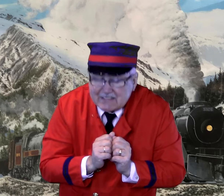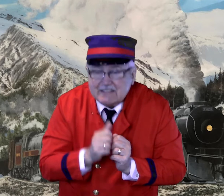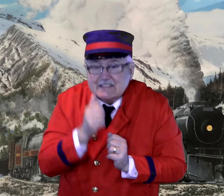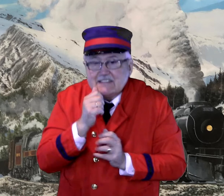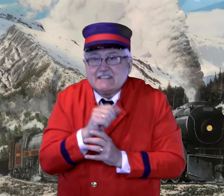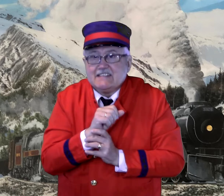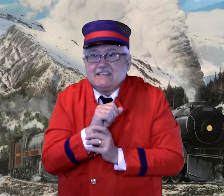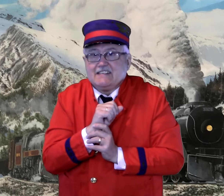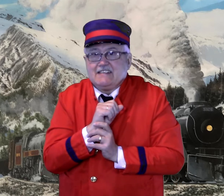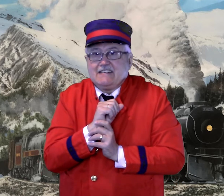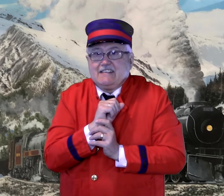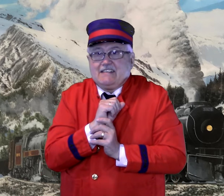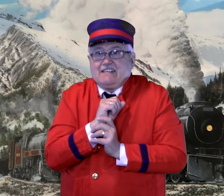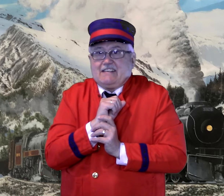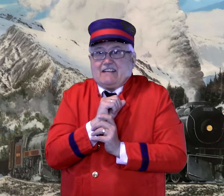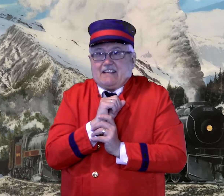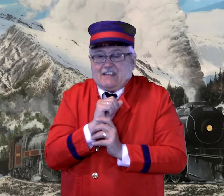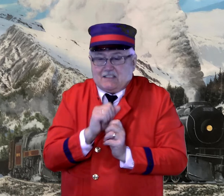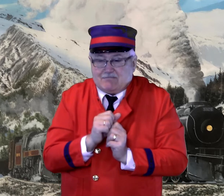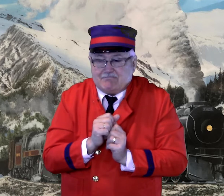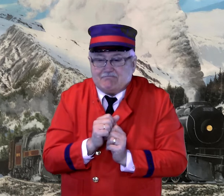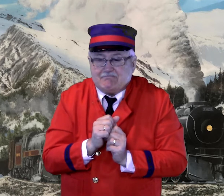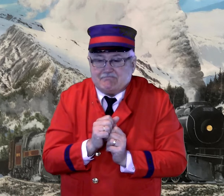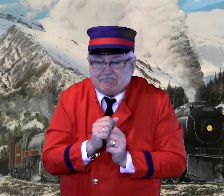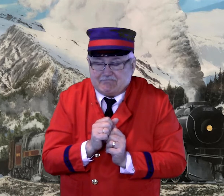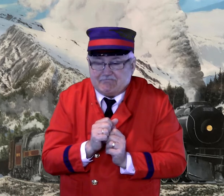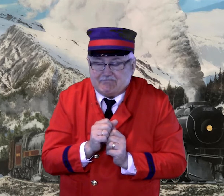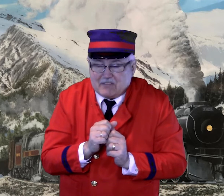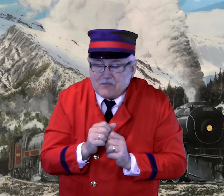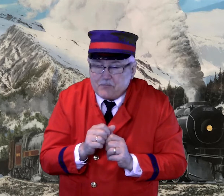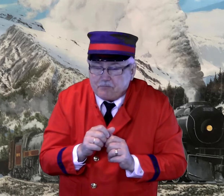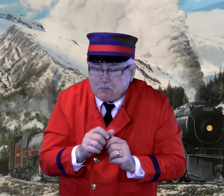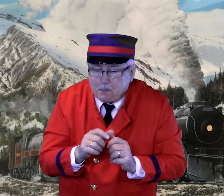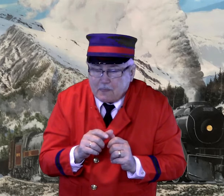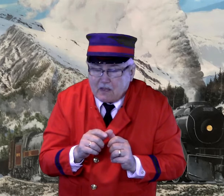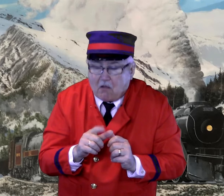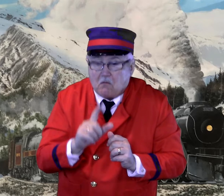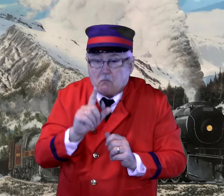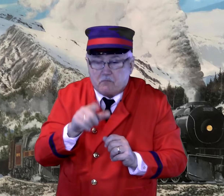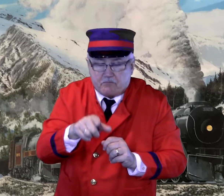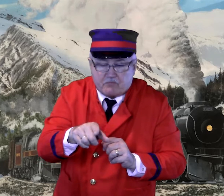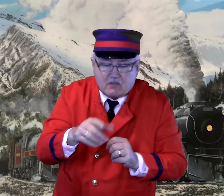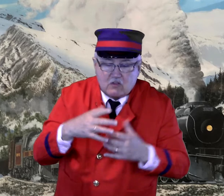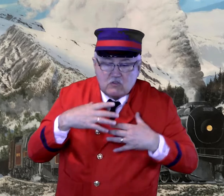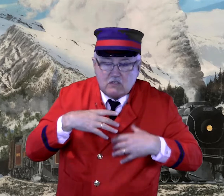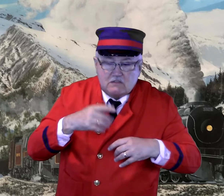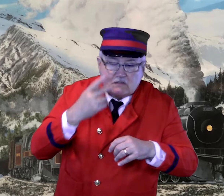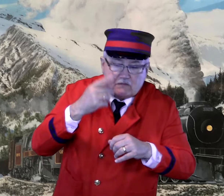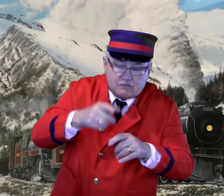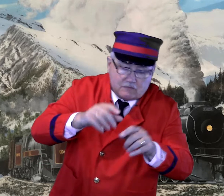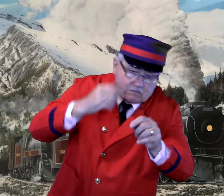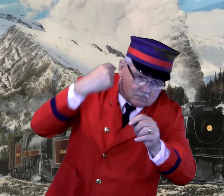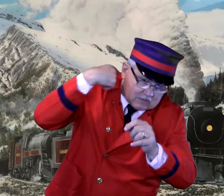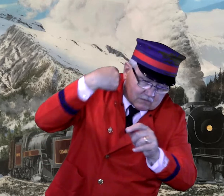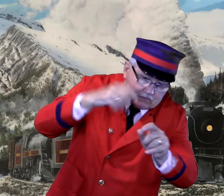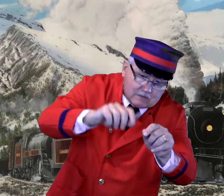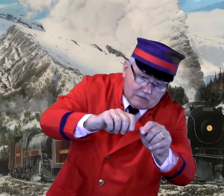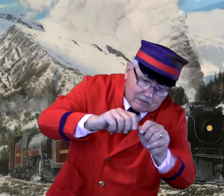name was. The young girl was a bit sheepish and just looked at her. And then the older girl remembered